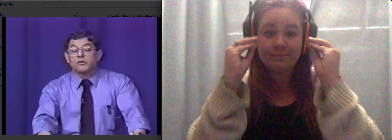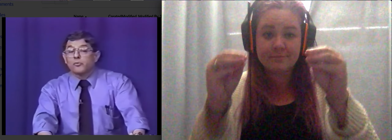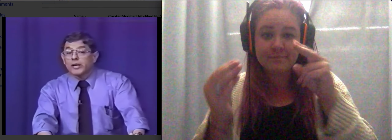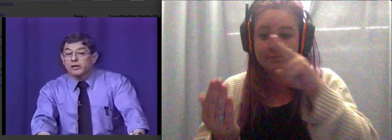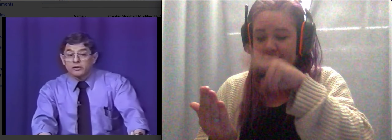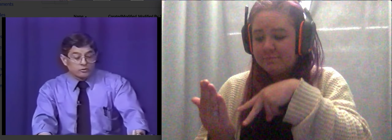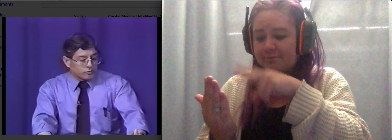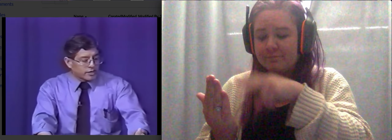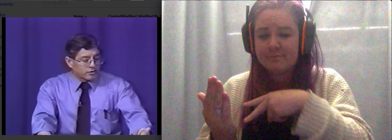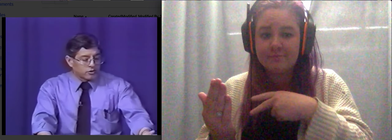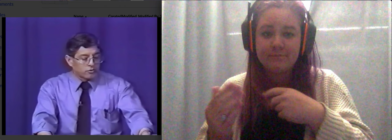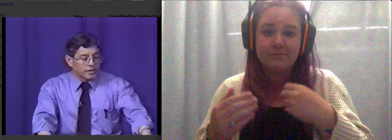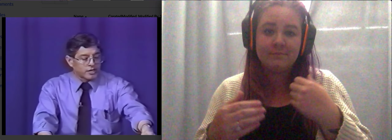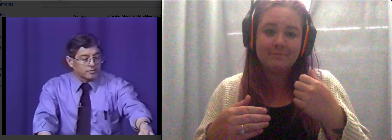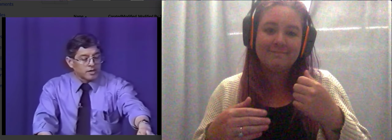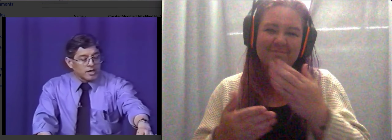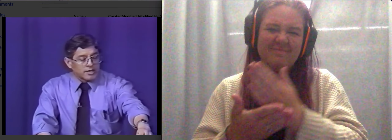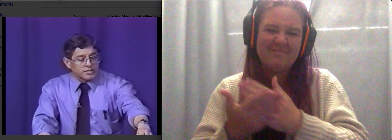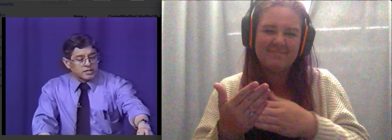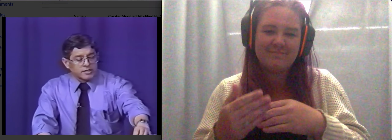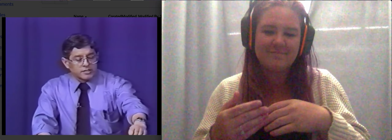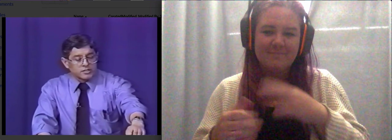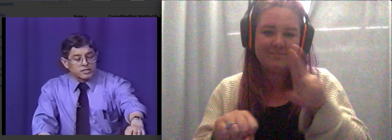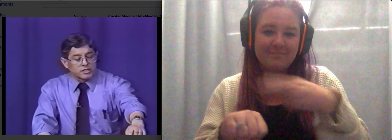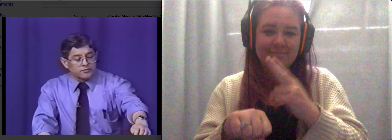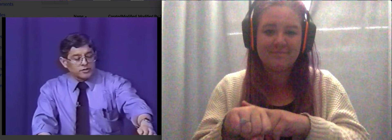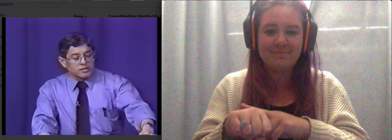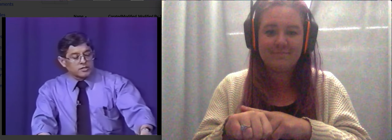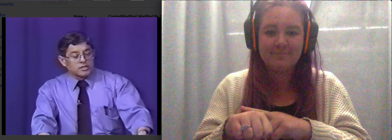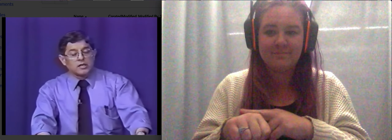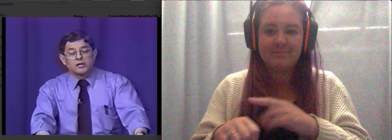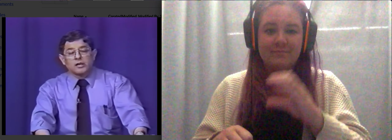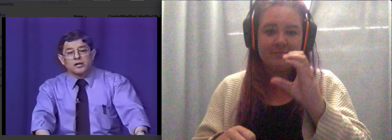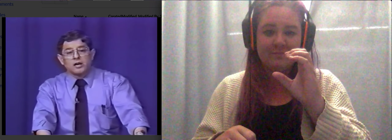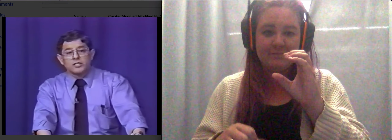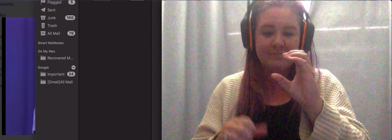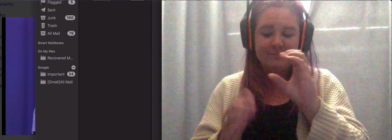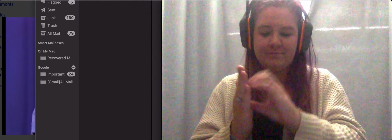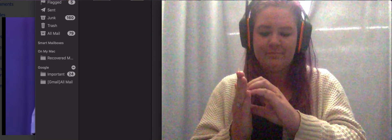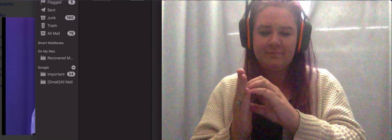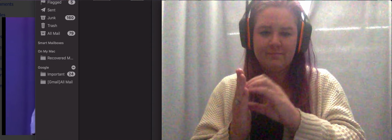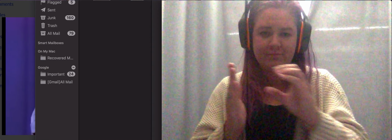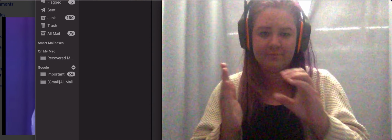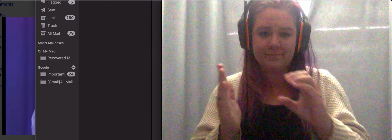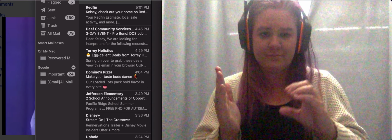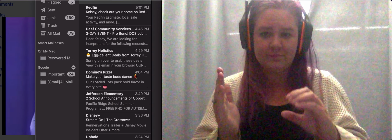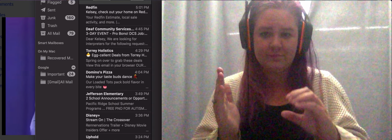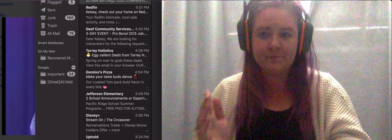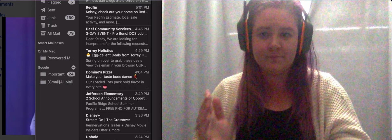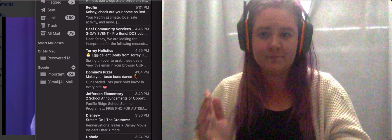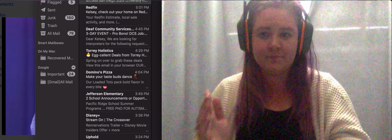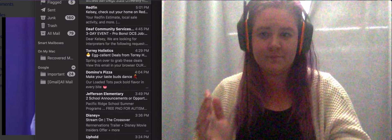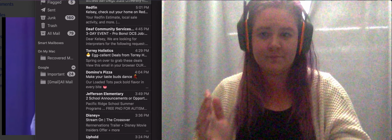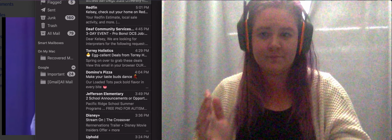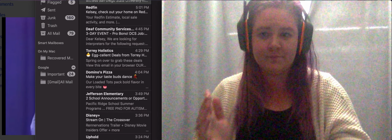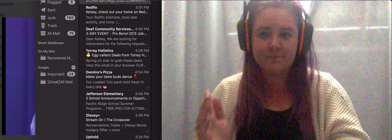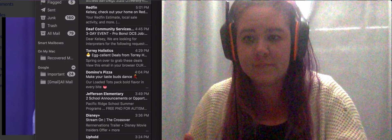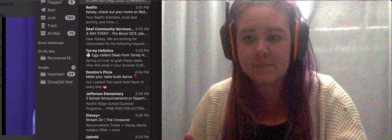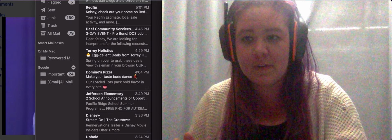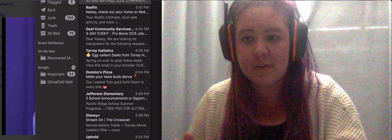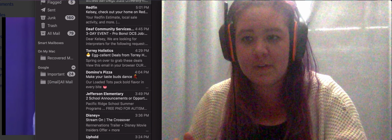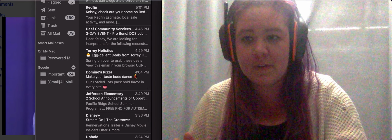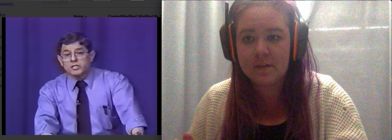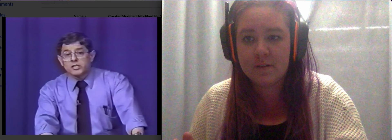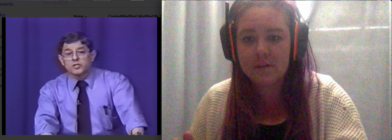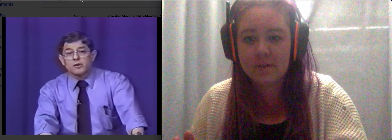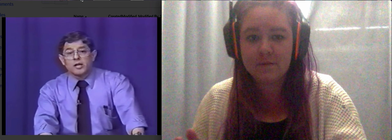regular curriculum. That's a significant concept with this interactive model. Different from the